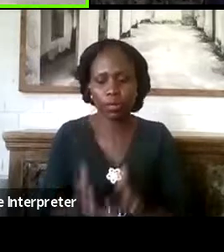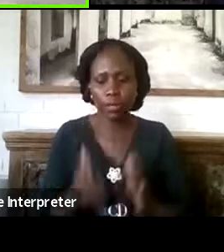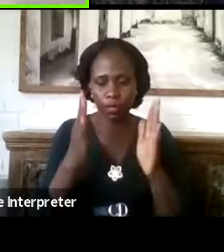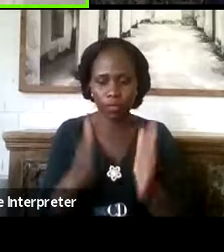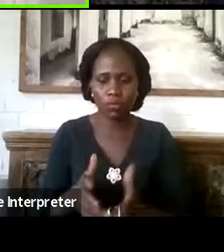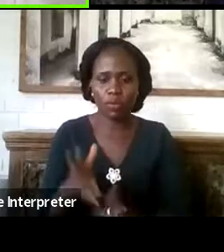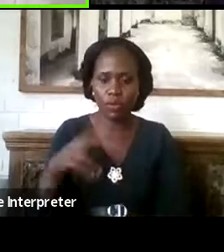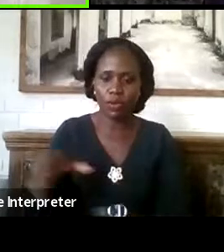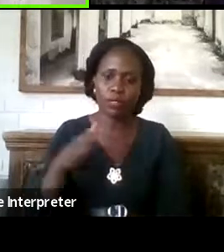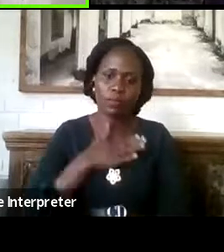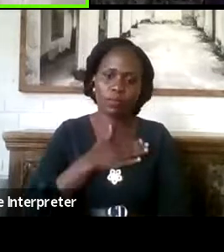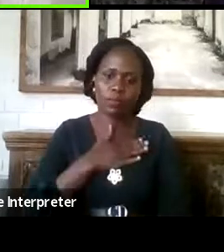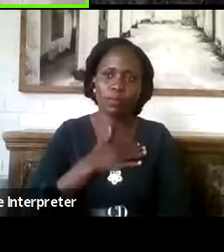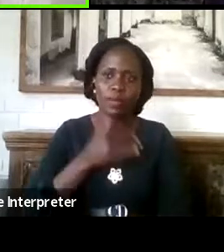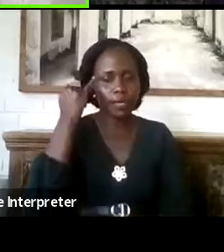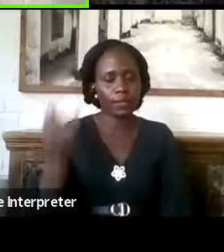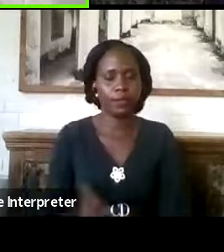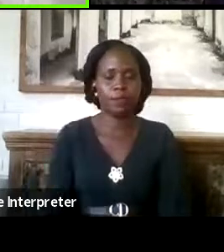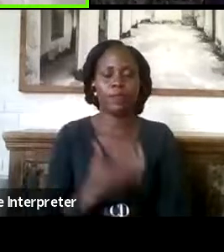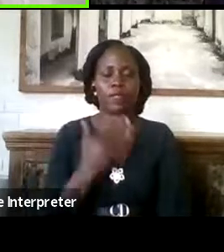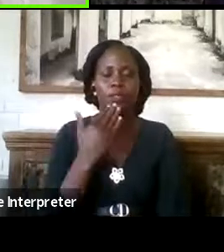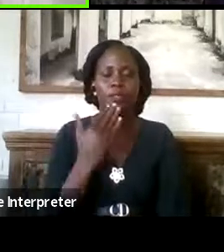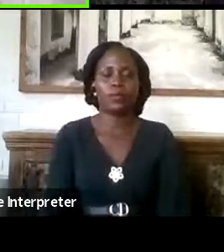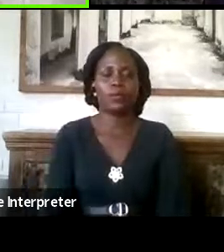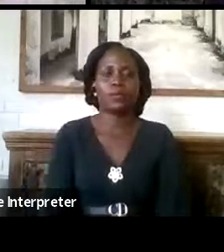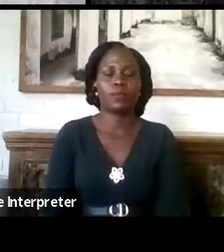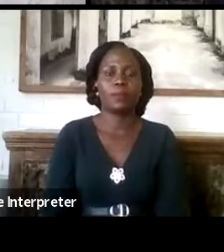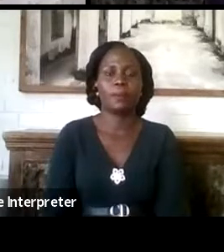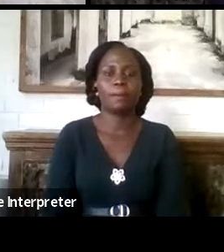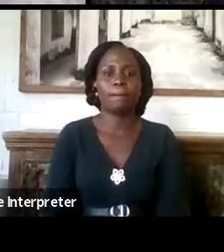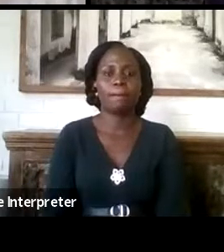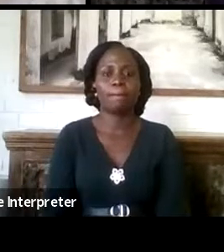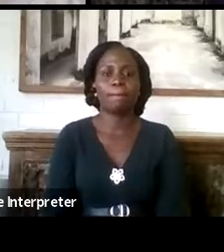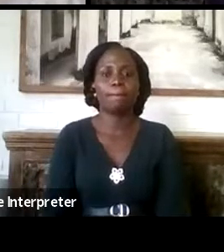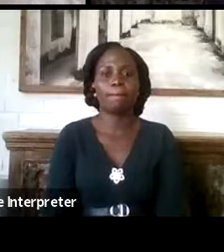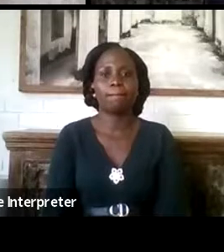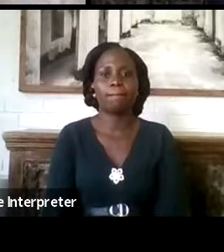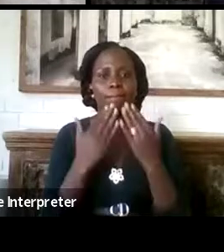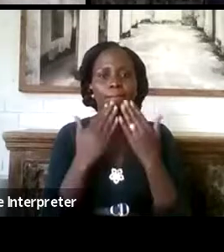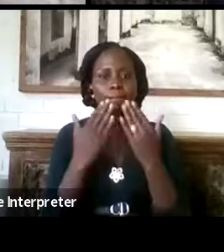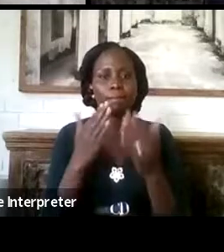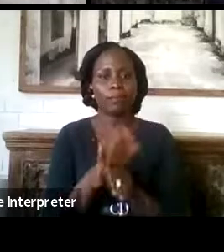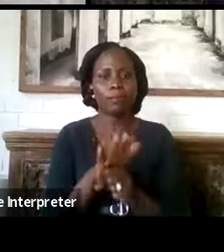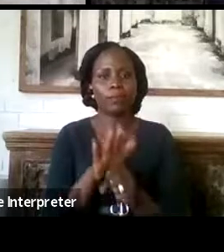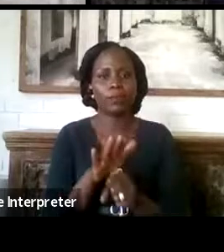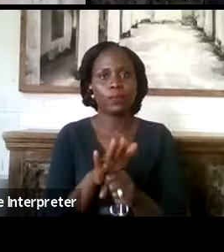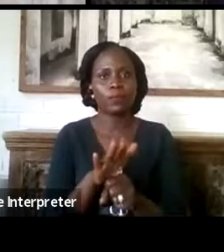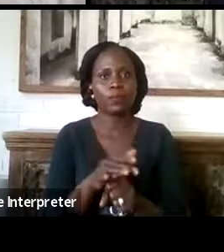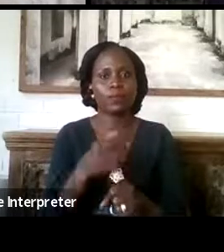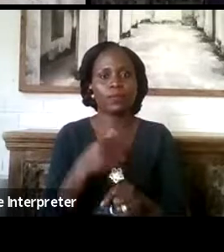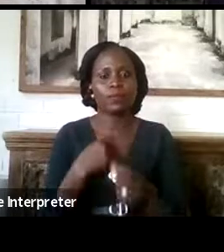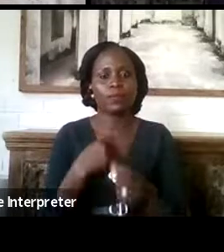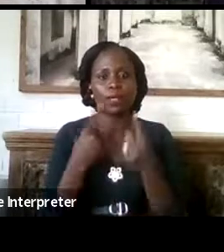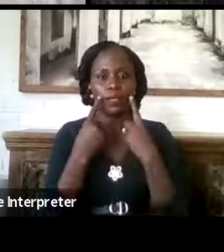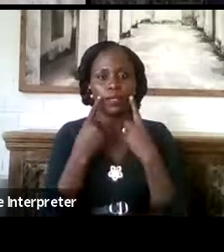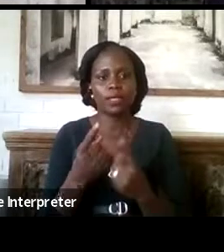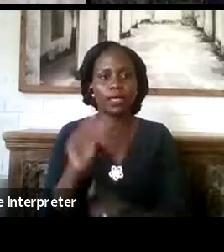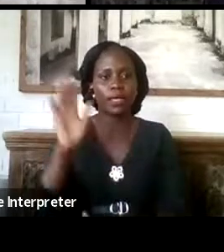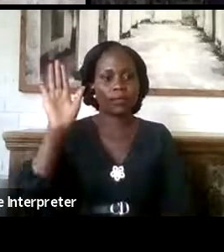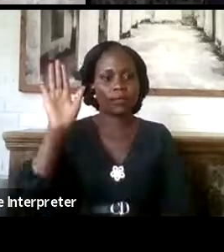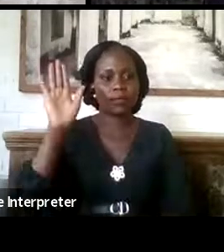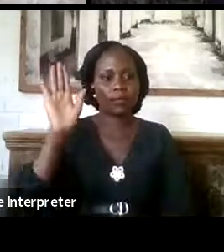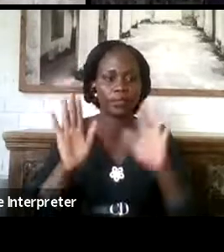Thank you. Thank you so much, Paul Dado. I see a hand amongst our participants,